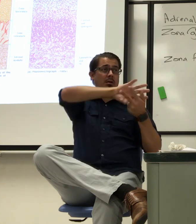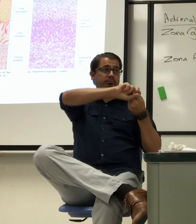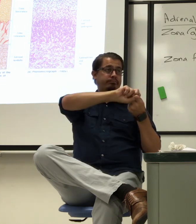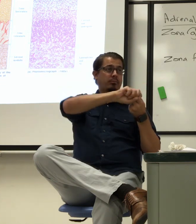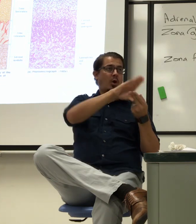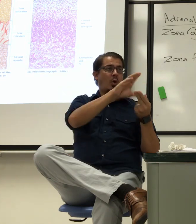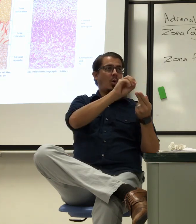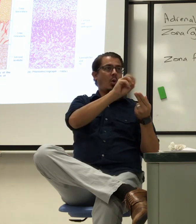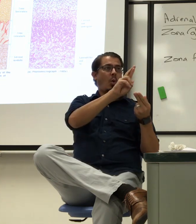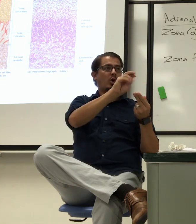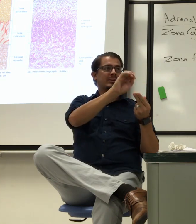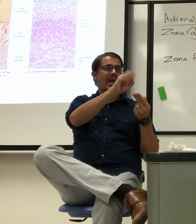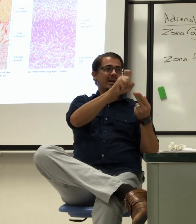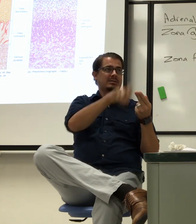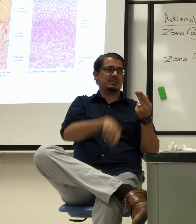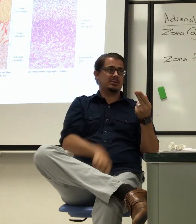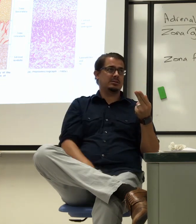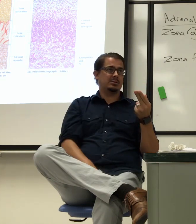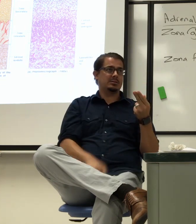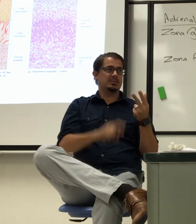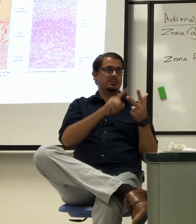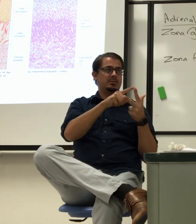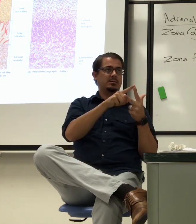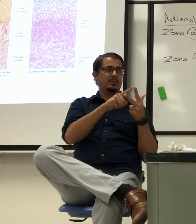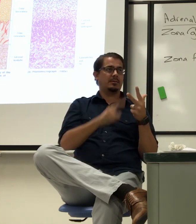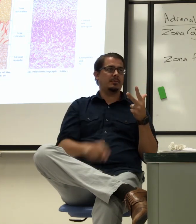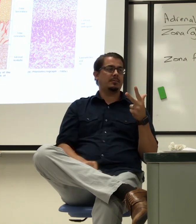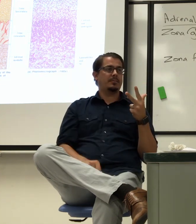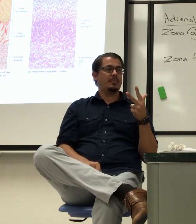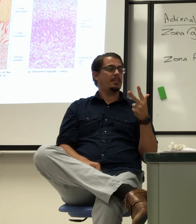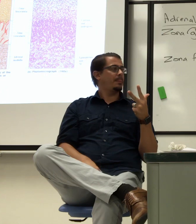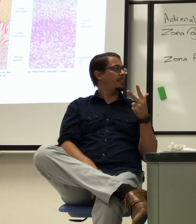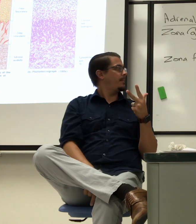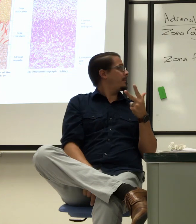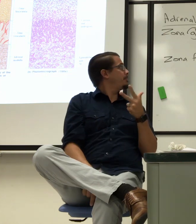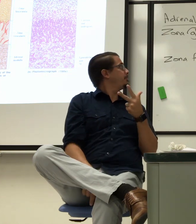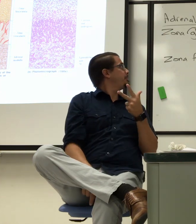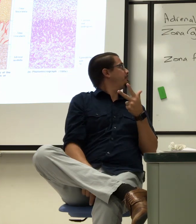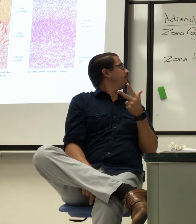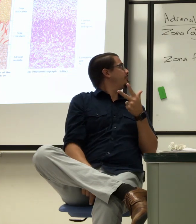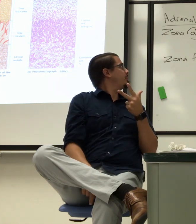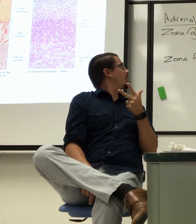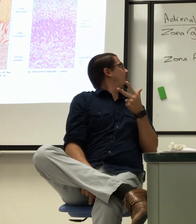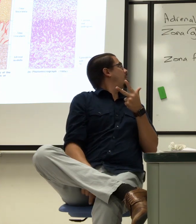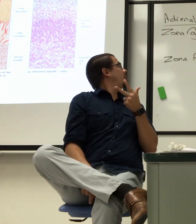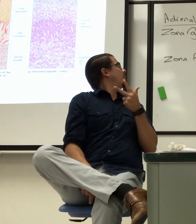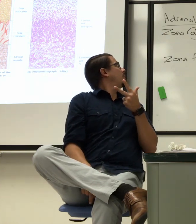Now, zona fasciculata will secrete glucocorticoids.